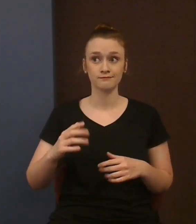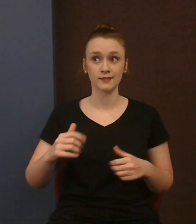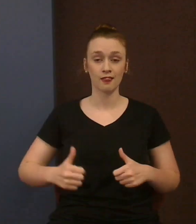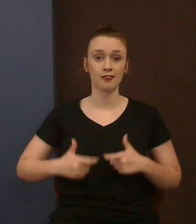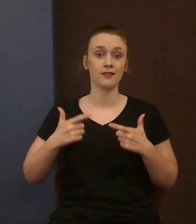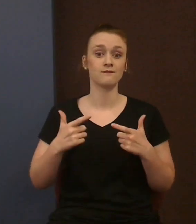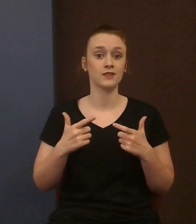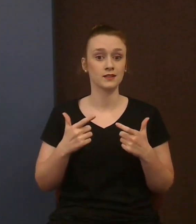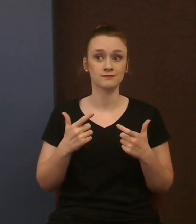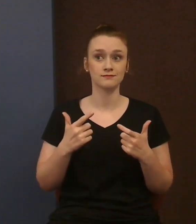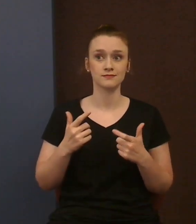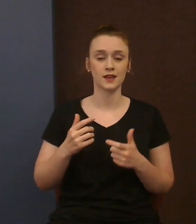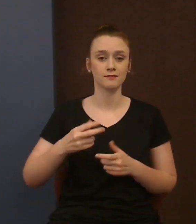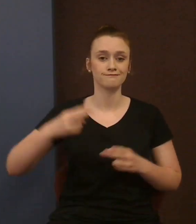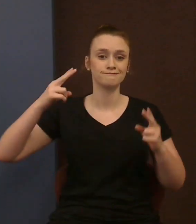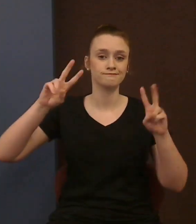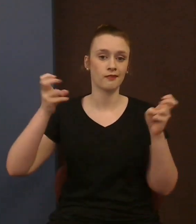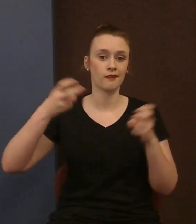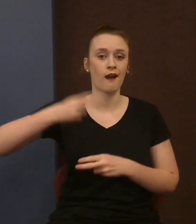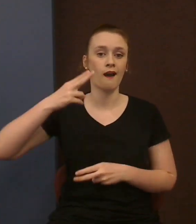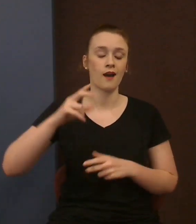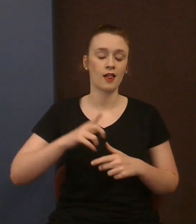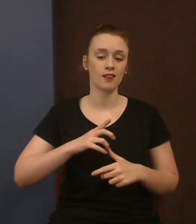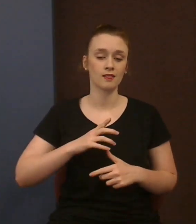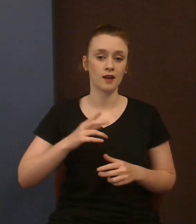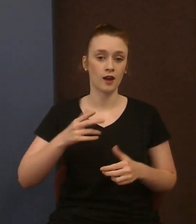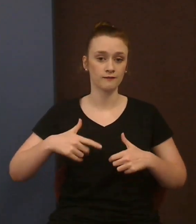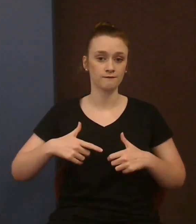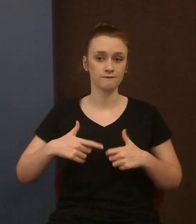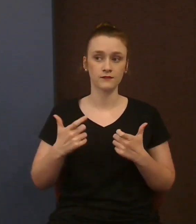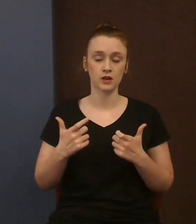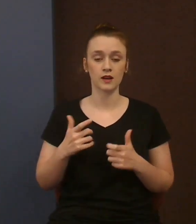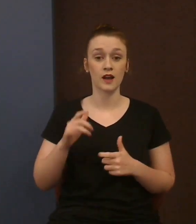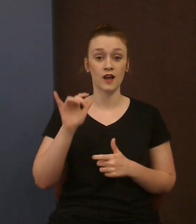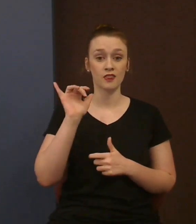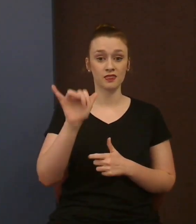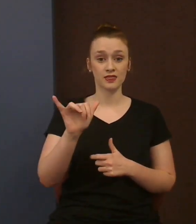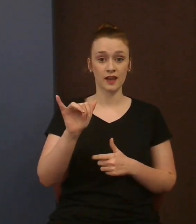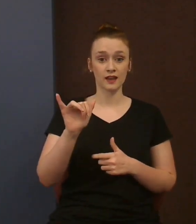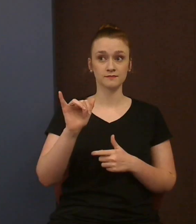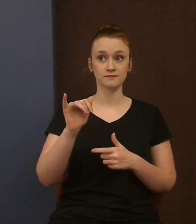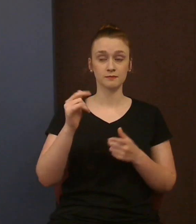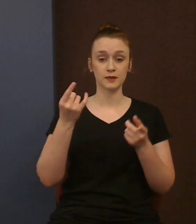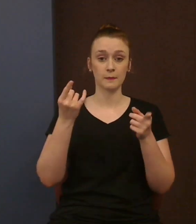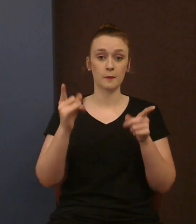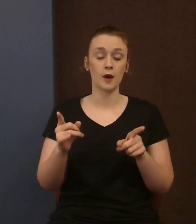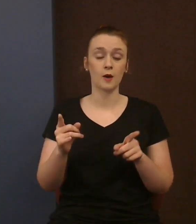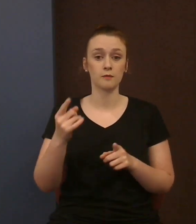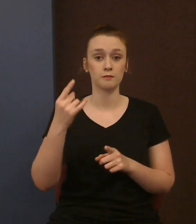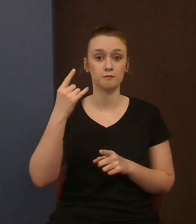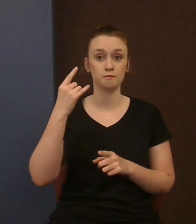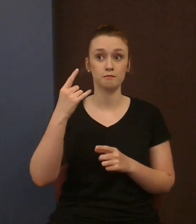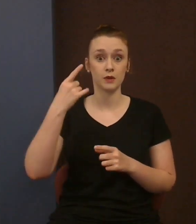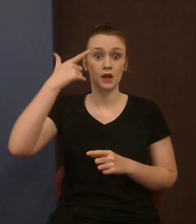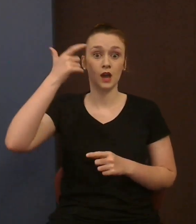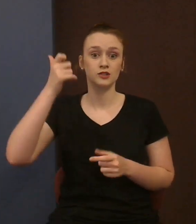And this progress came about because of free enterprise. This progress came about when